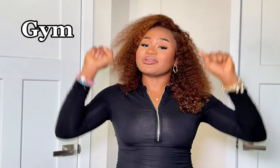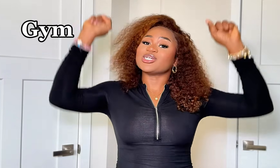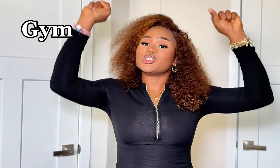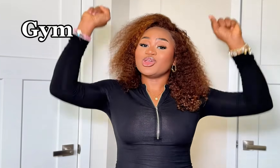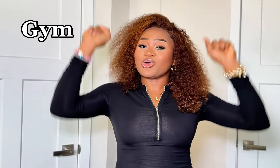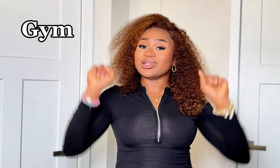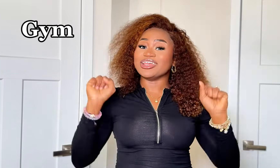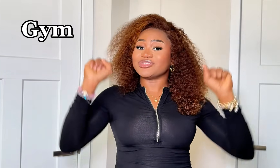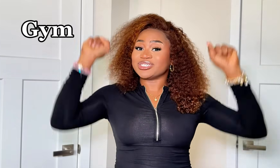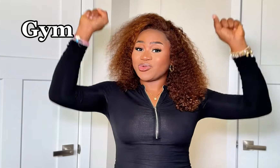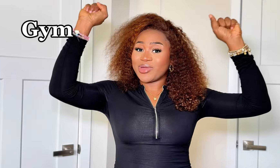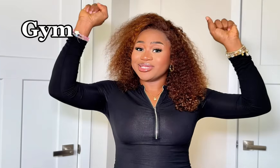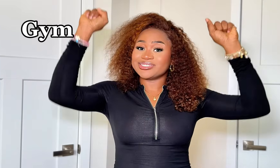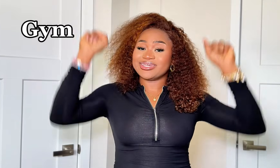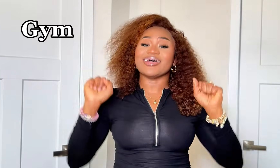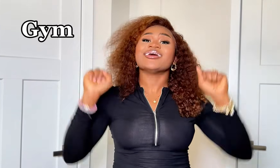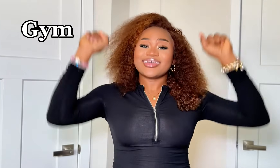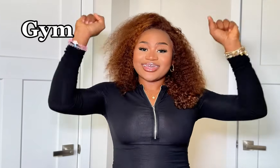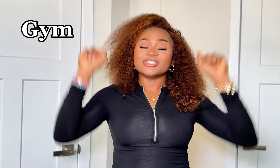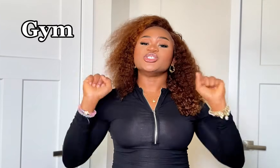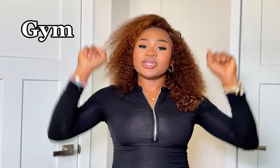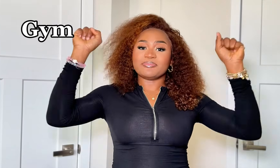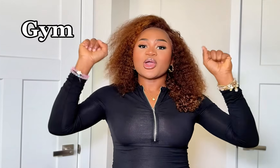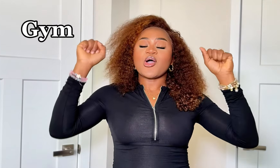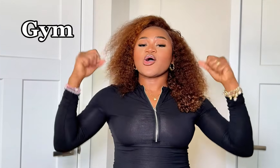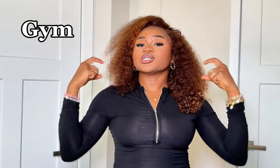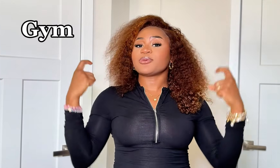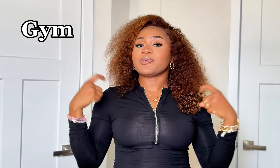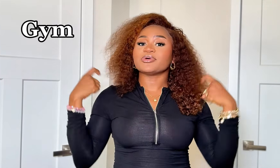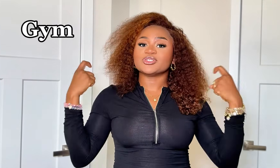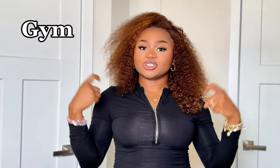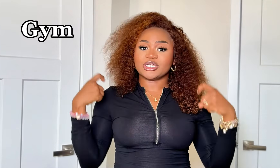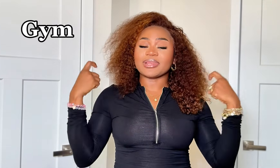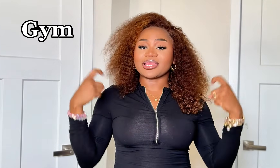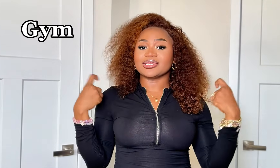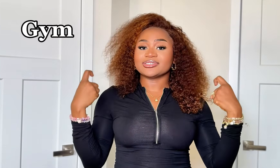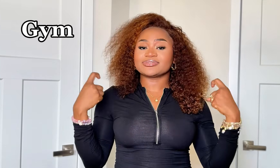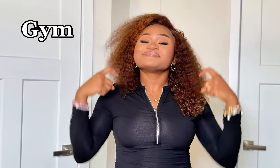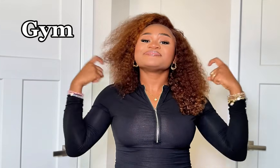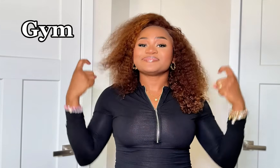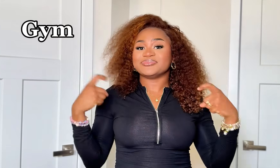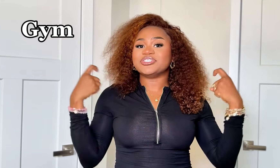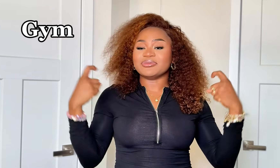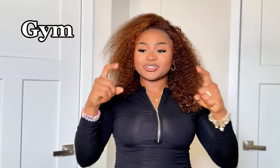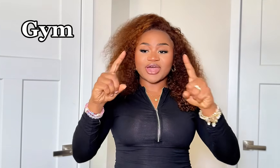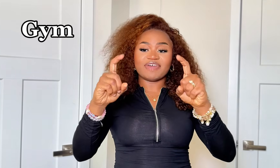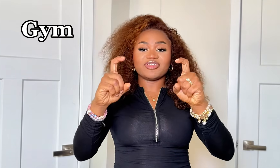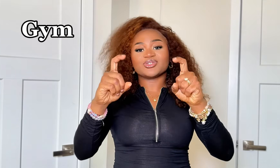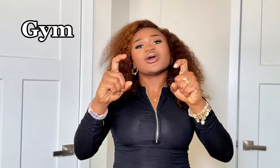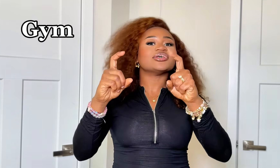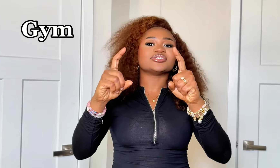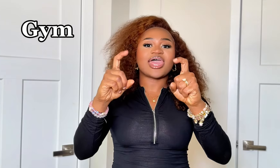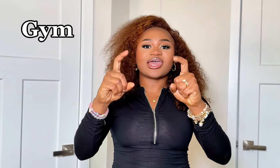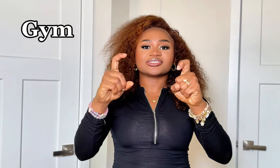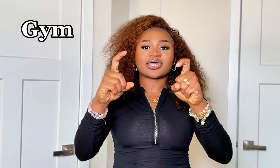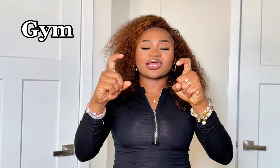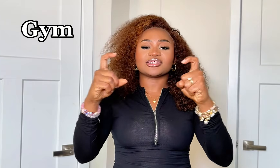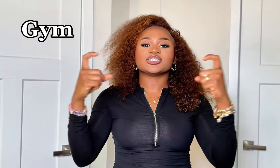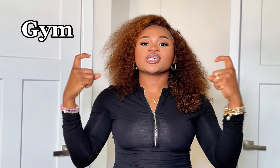show you're lifting the weights here. Gym. Or some people do gym like this. Gym. So have your two hands in the X sign like this,